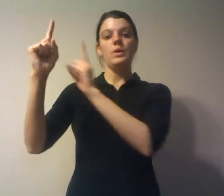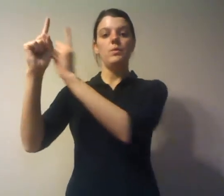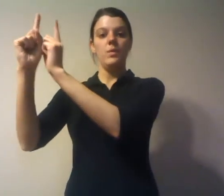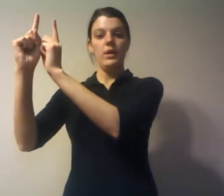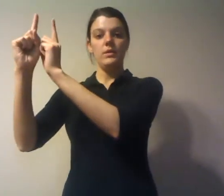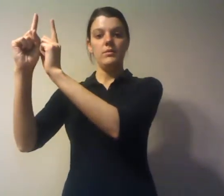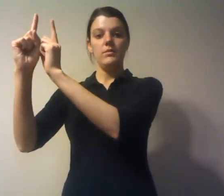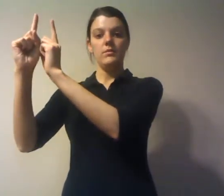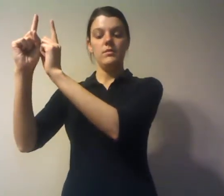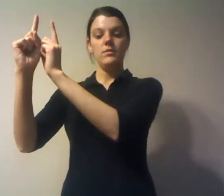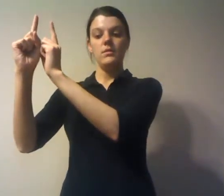we run.